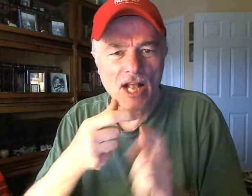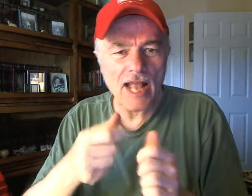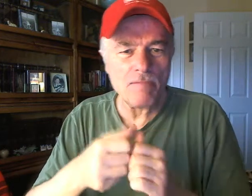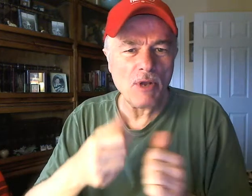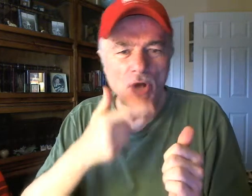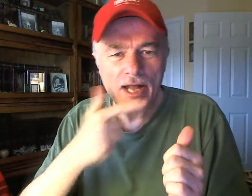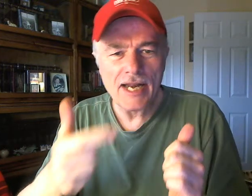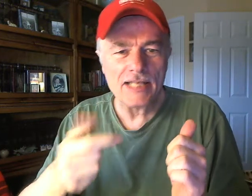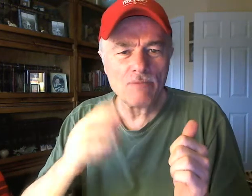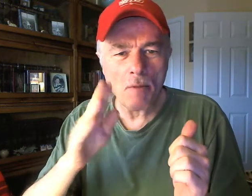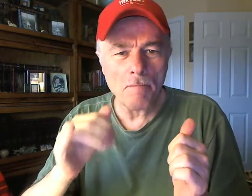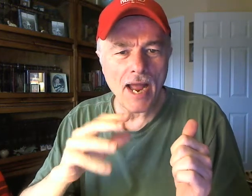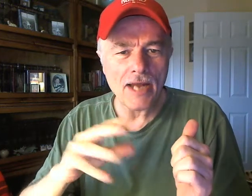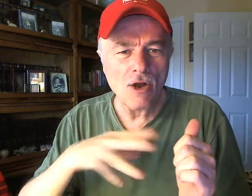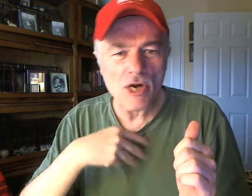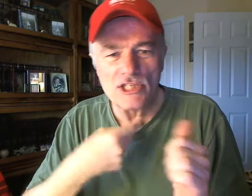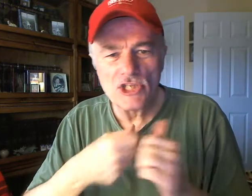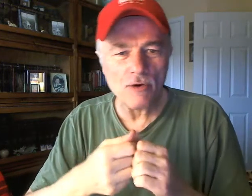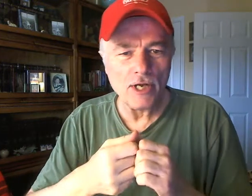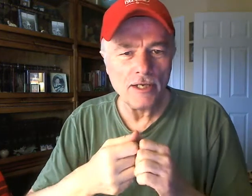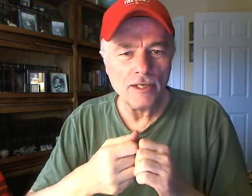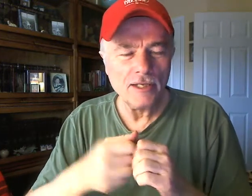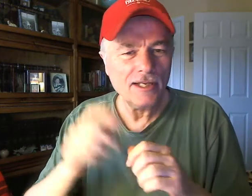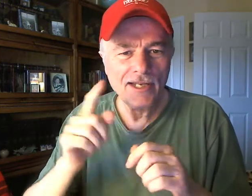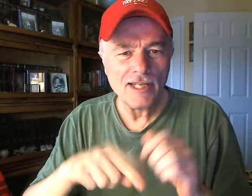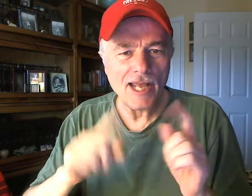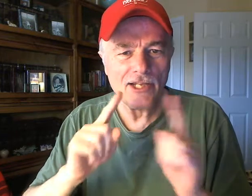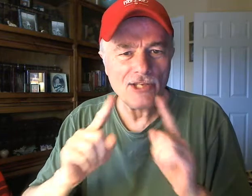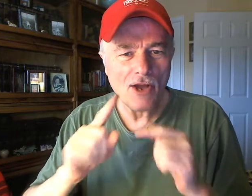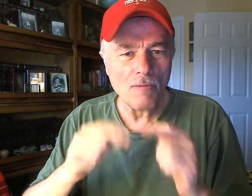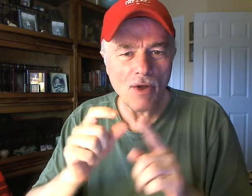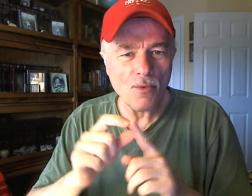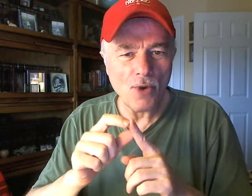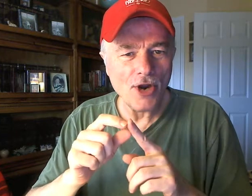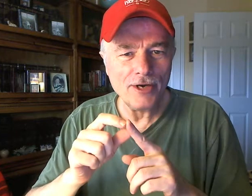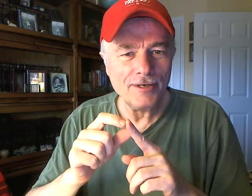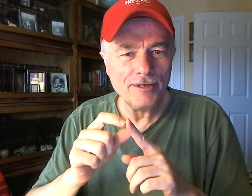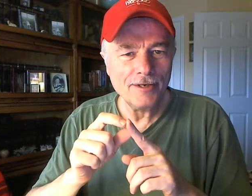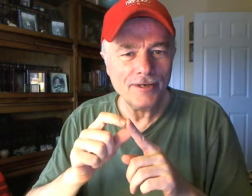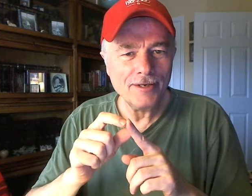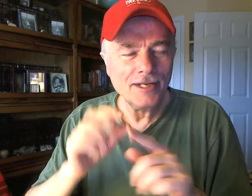gay people? Let's put bad or children. Gay children, the word.